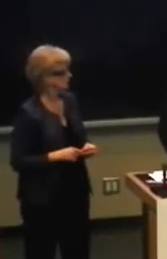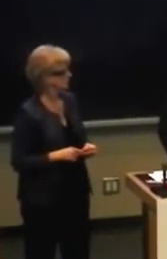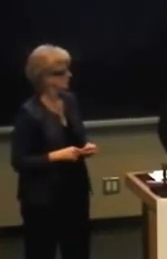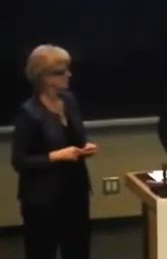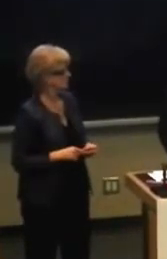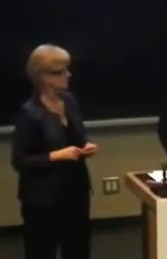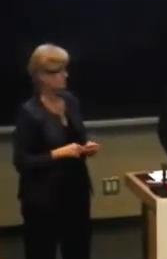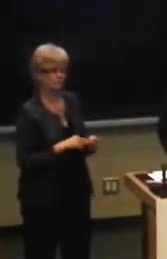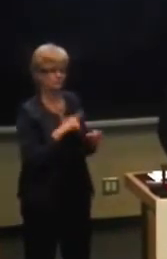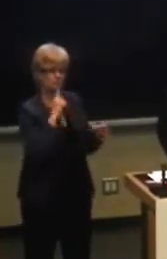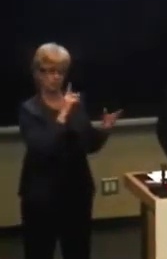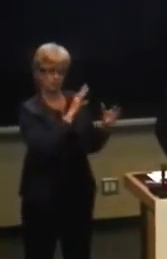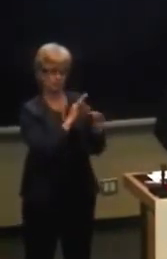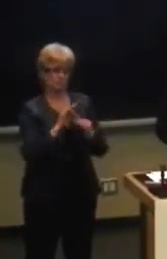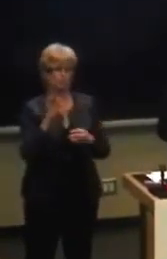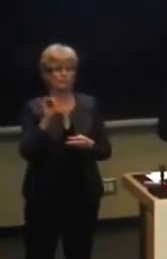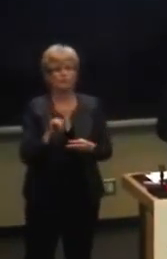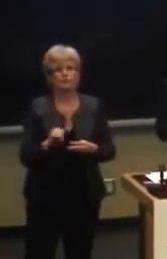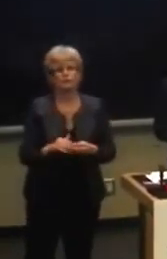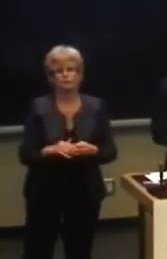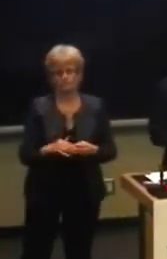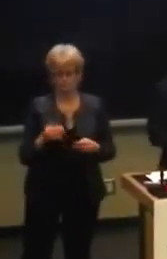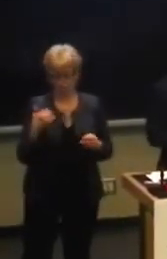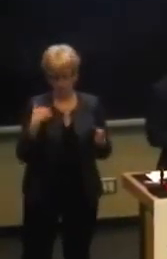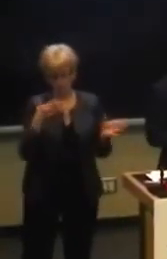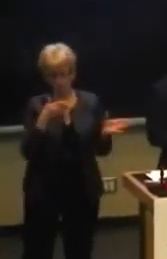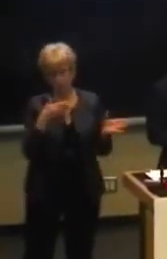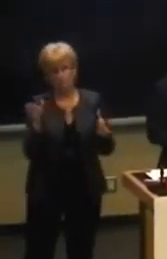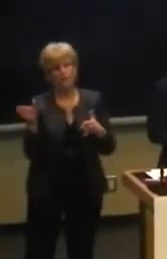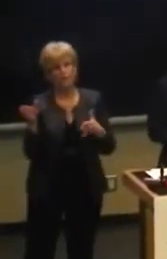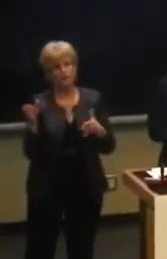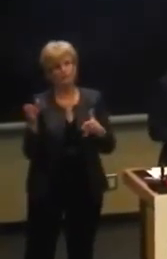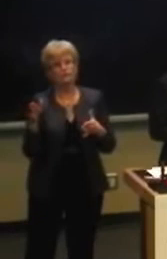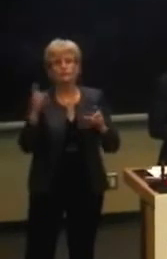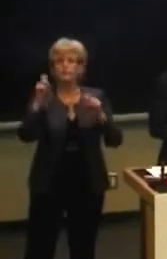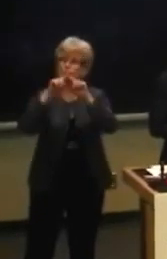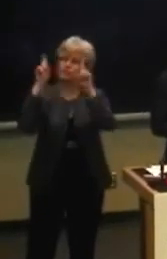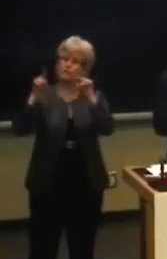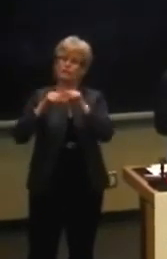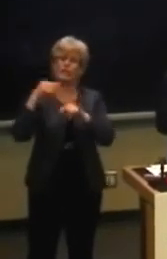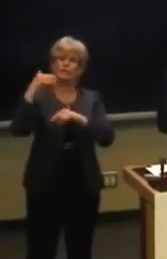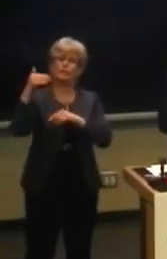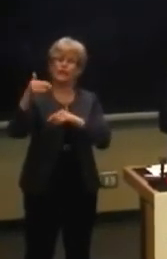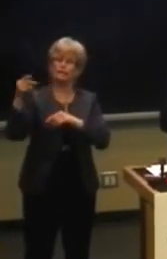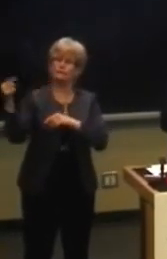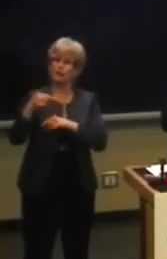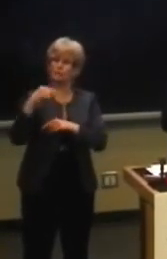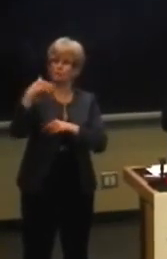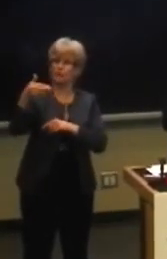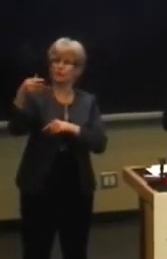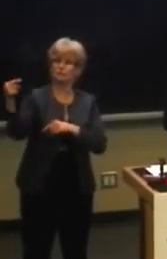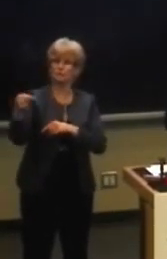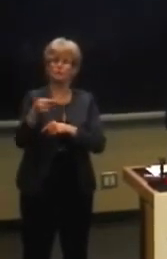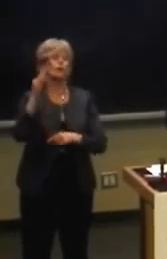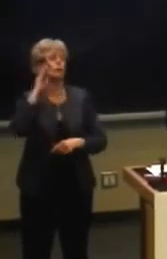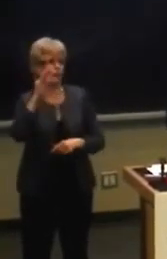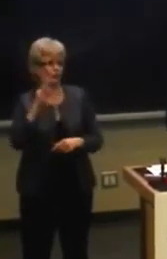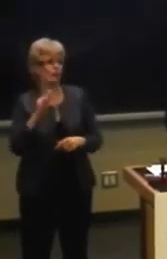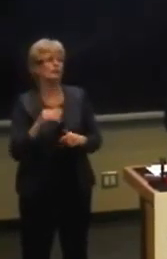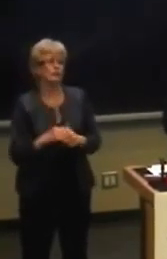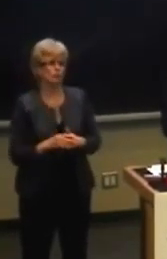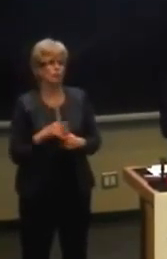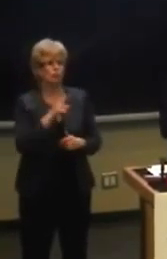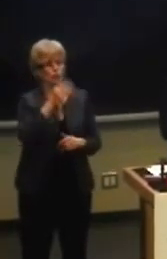And just on that, actually, so we have a plan to roll out those next vehicle arrival signs at almost all of our stations and where our buses call. So